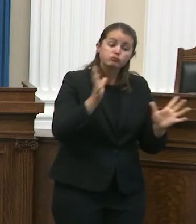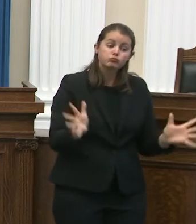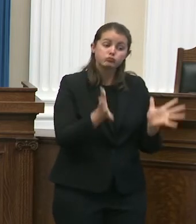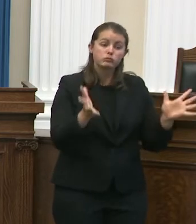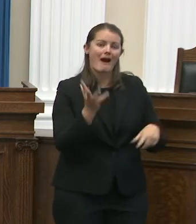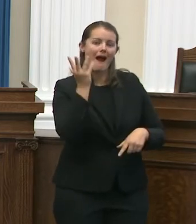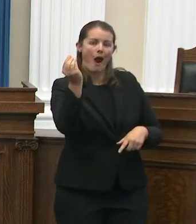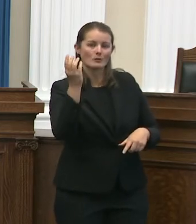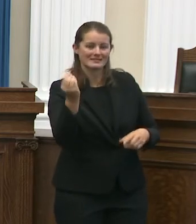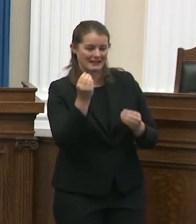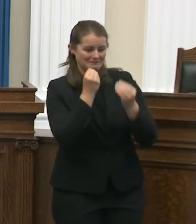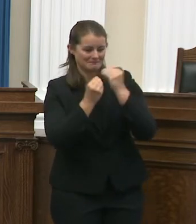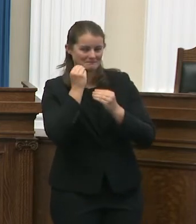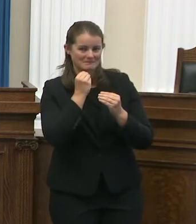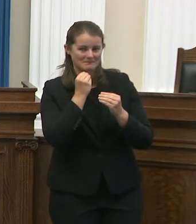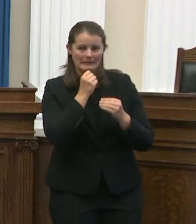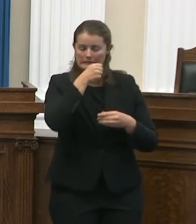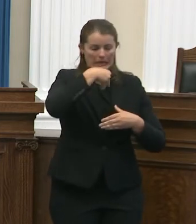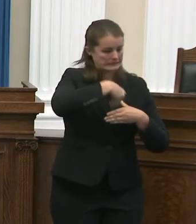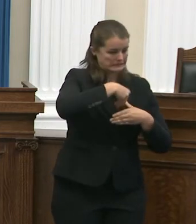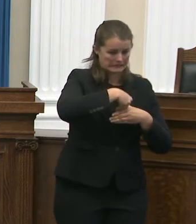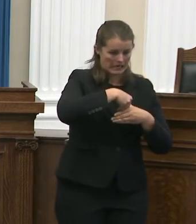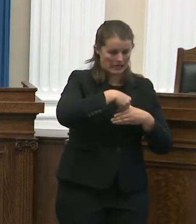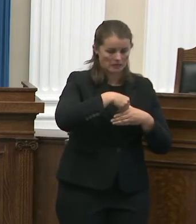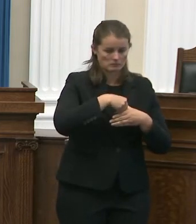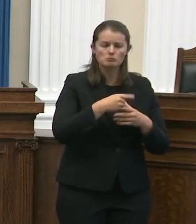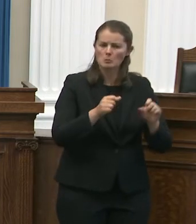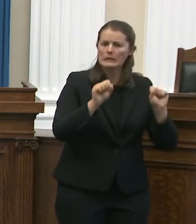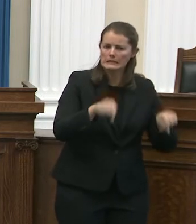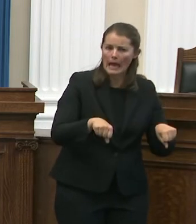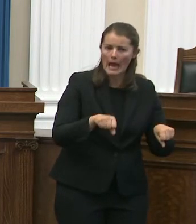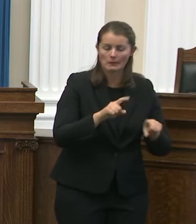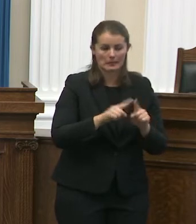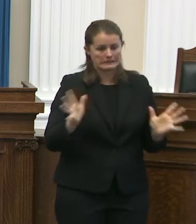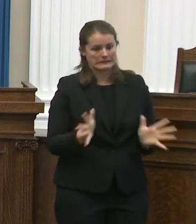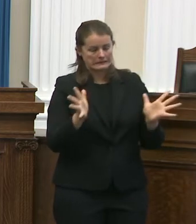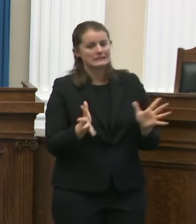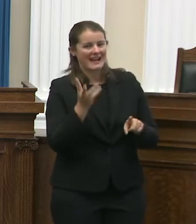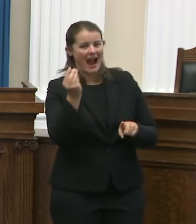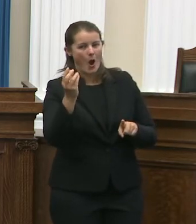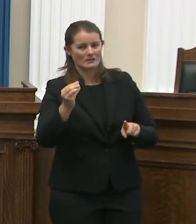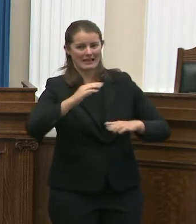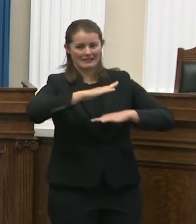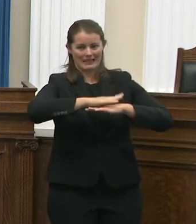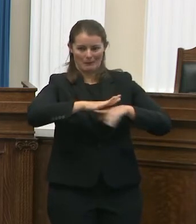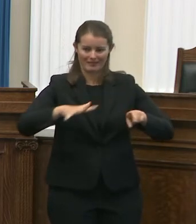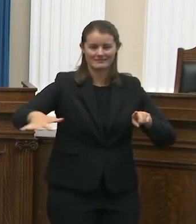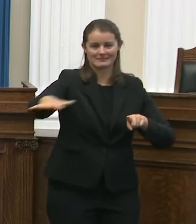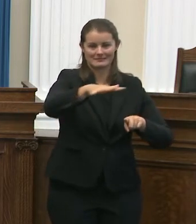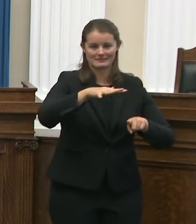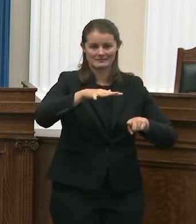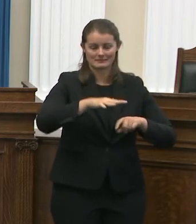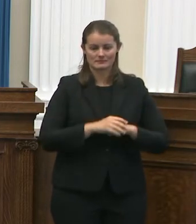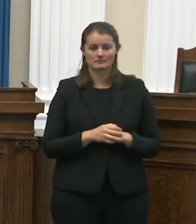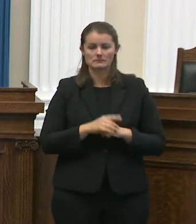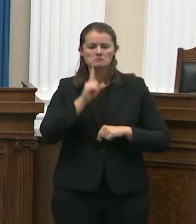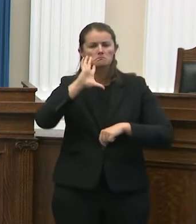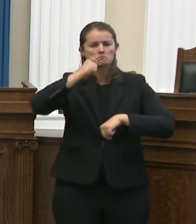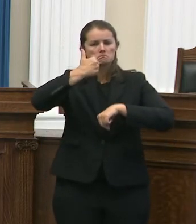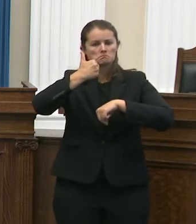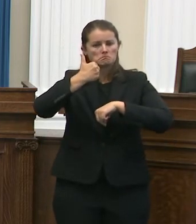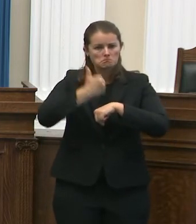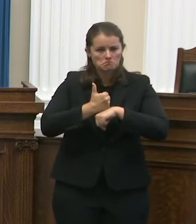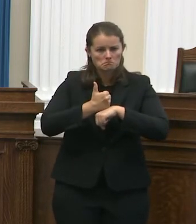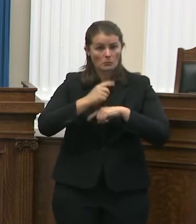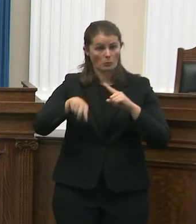much as possible as well. This measure will go into effect Friday at 11:59